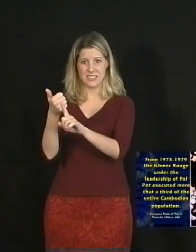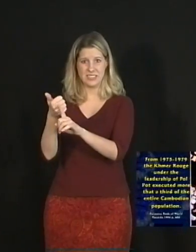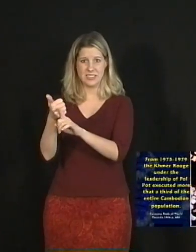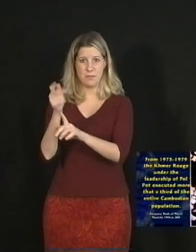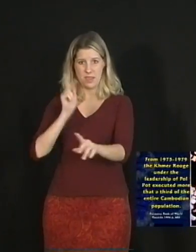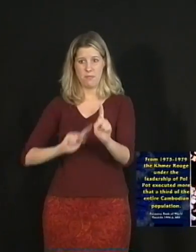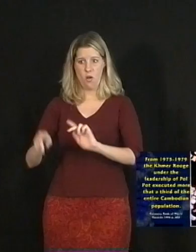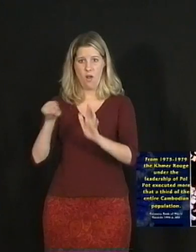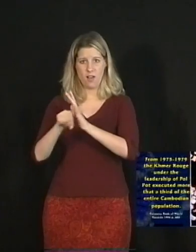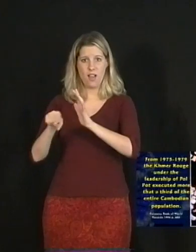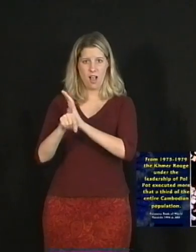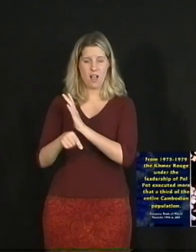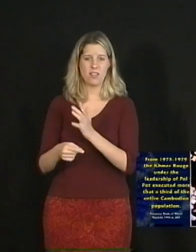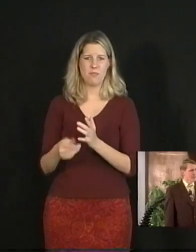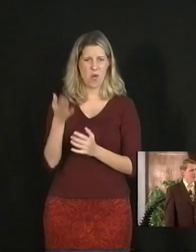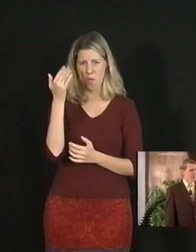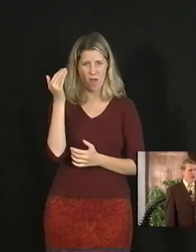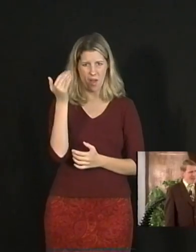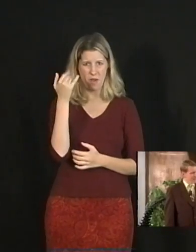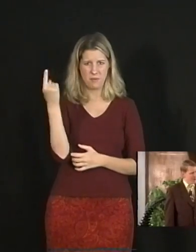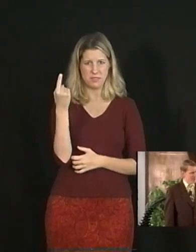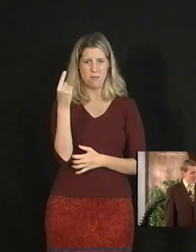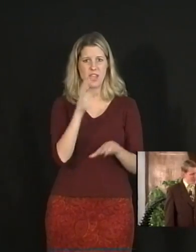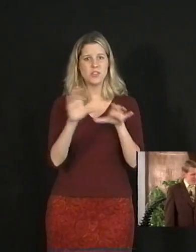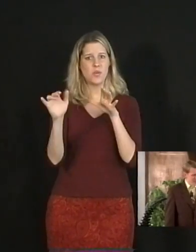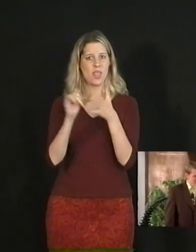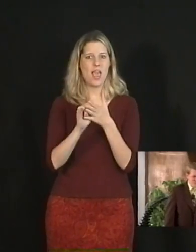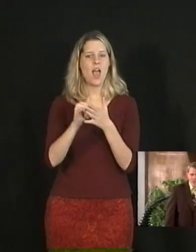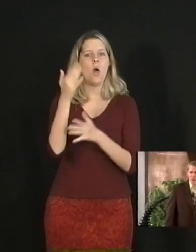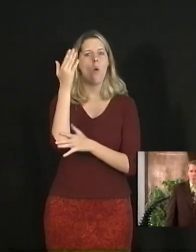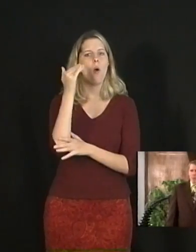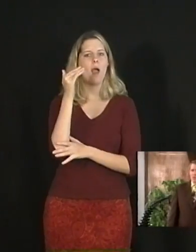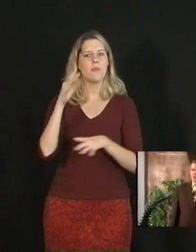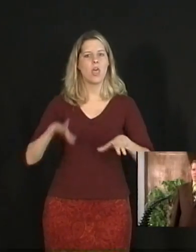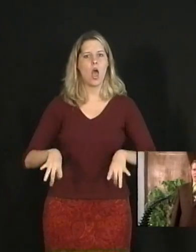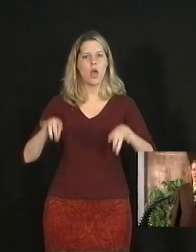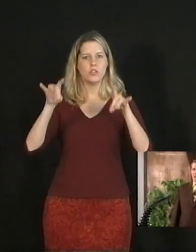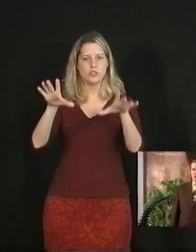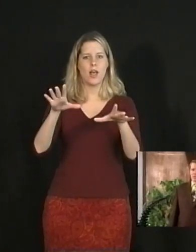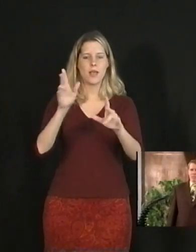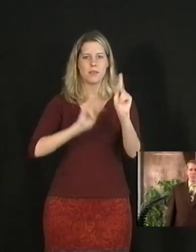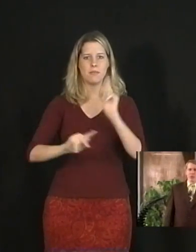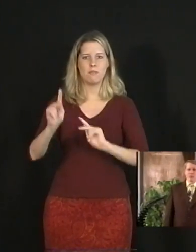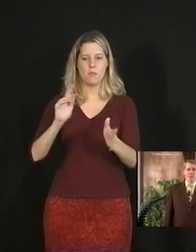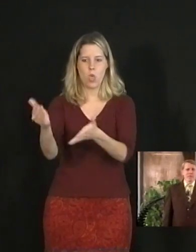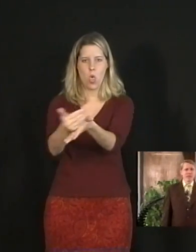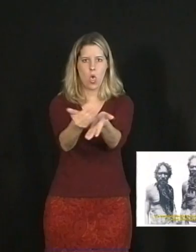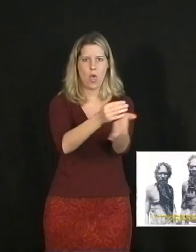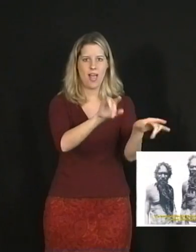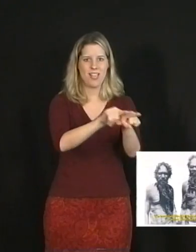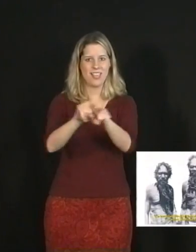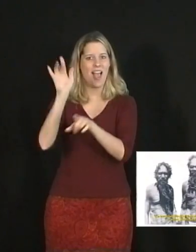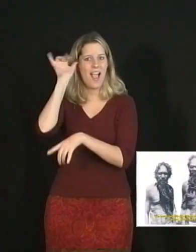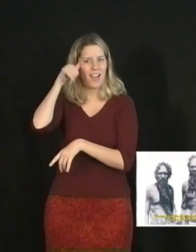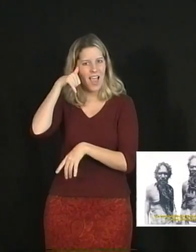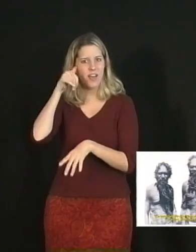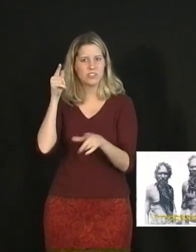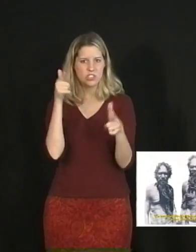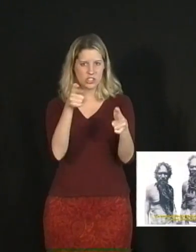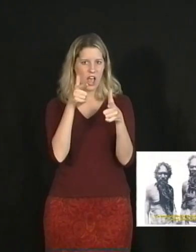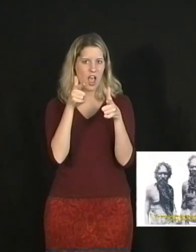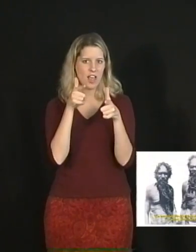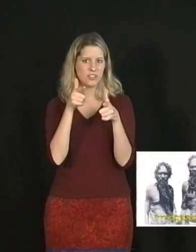own people? He killed them. Why? Why would somebody do that? Why would the Australian Aborigines be rounded up like cows and